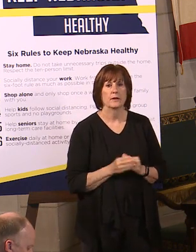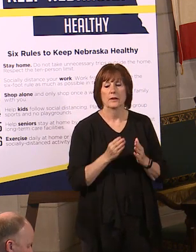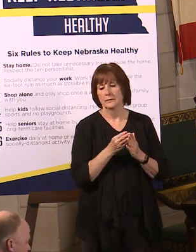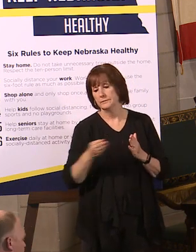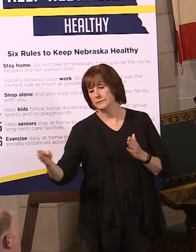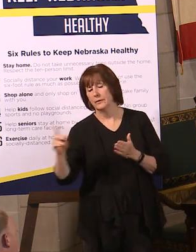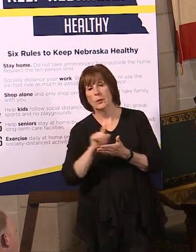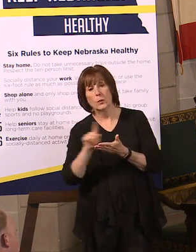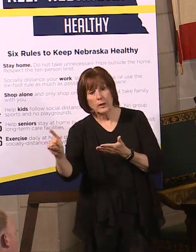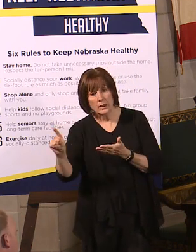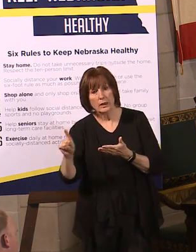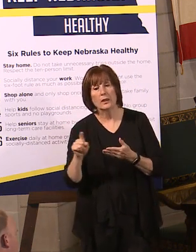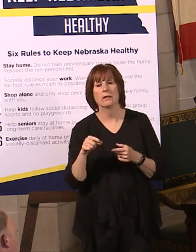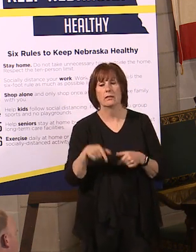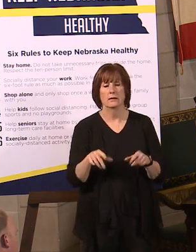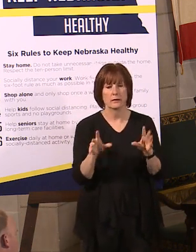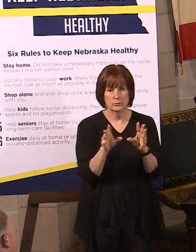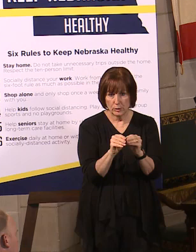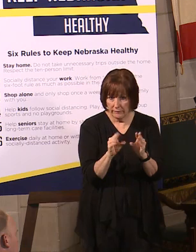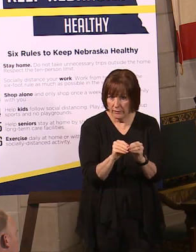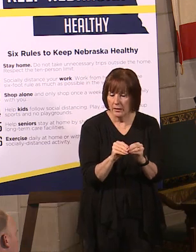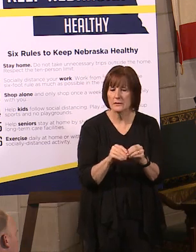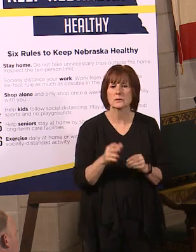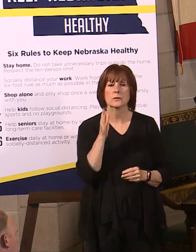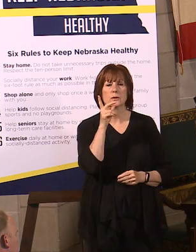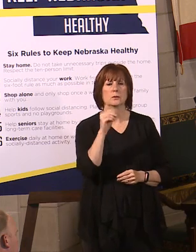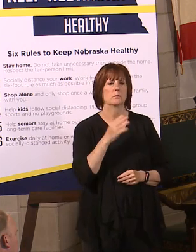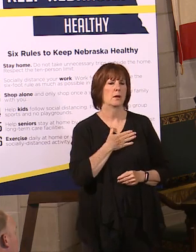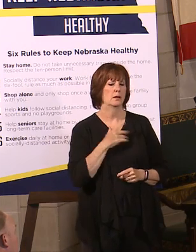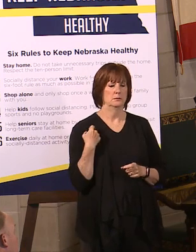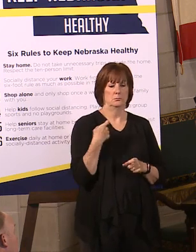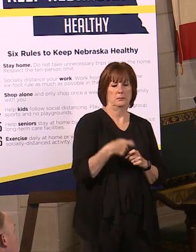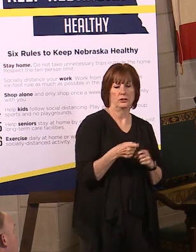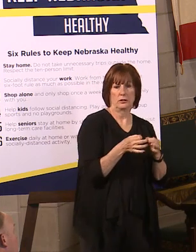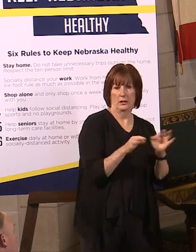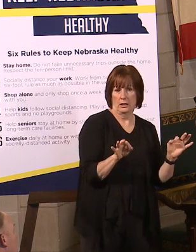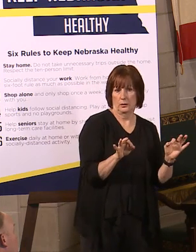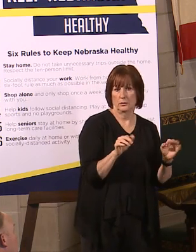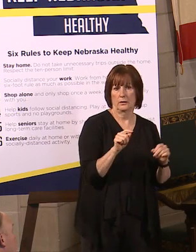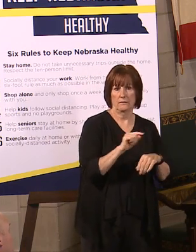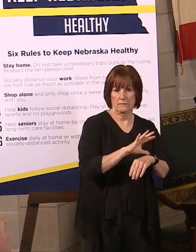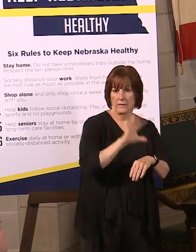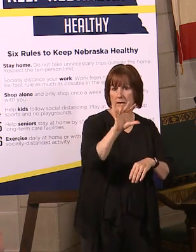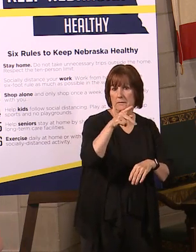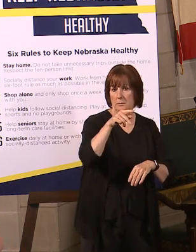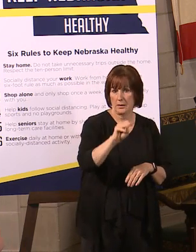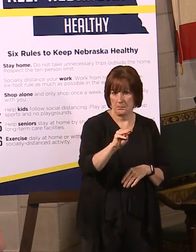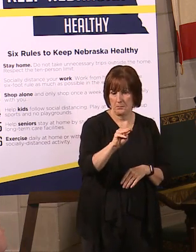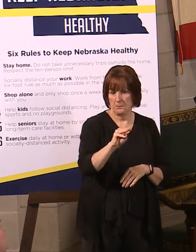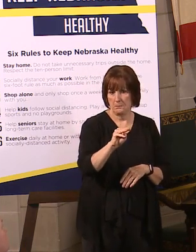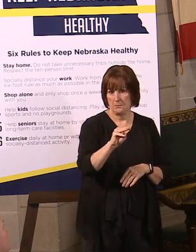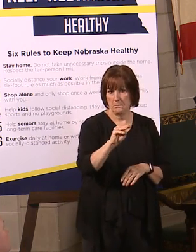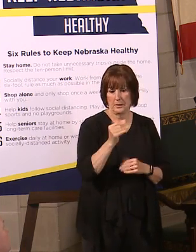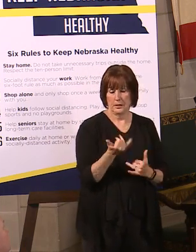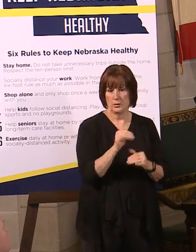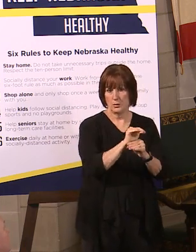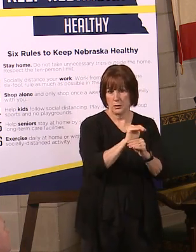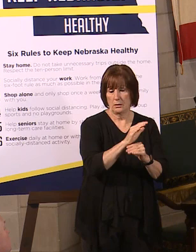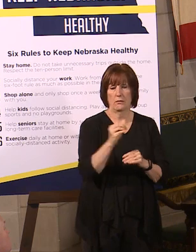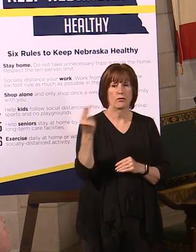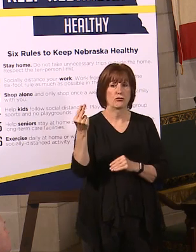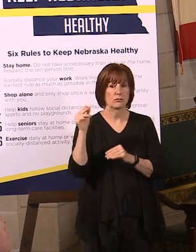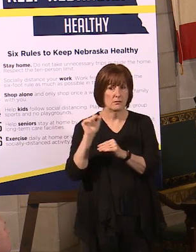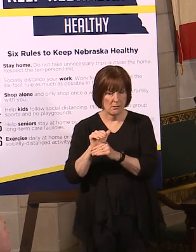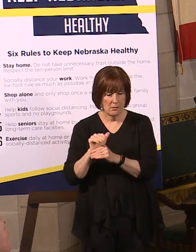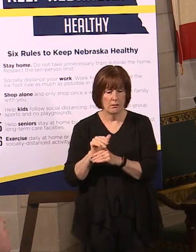rest of the week to do these press briefings. I will also be doing my Spanish language press briefings at 5 p.m. Central Time tonight and Thursday